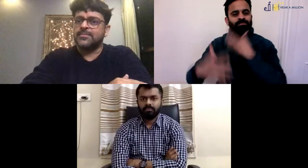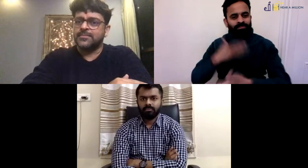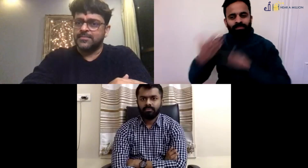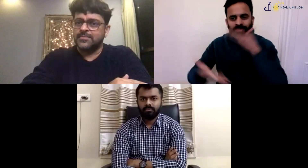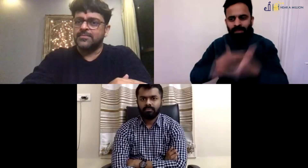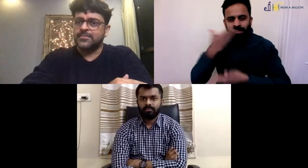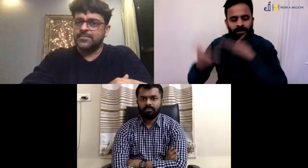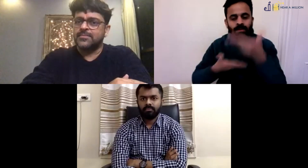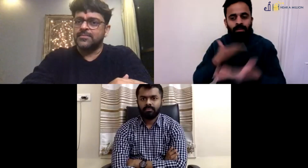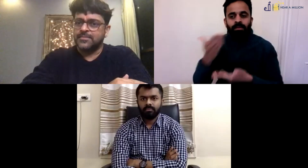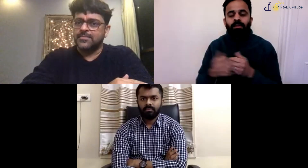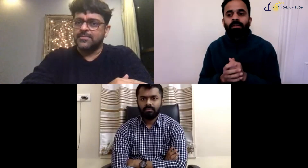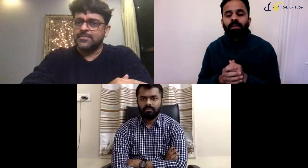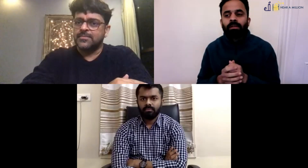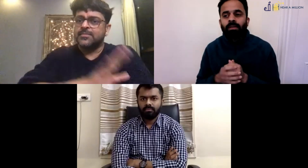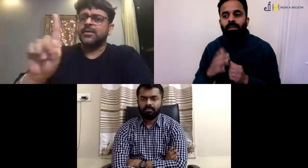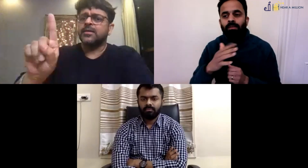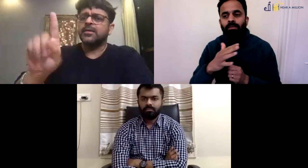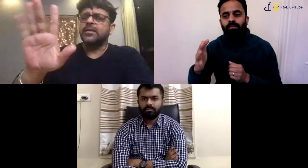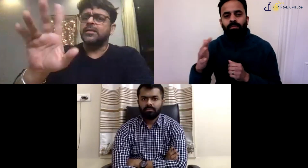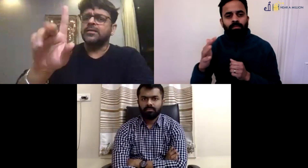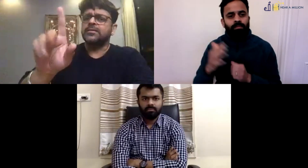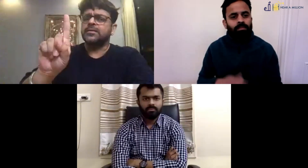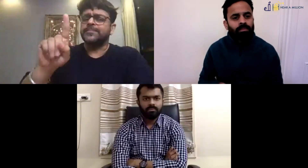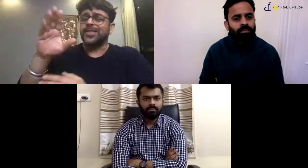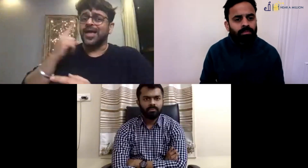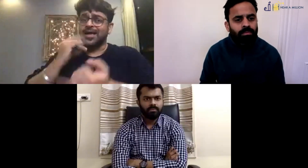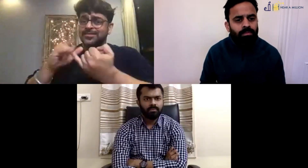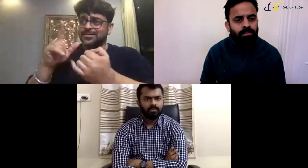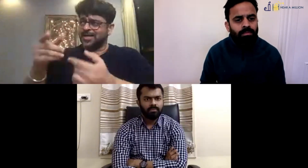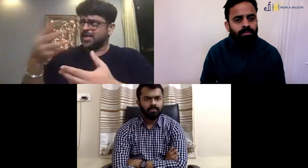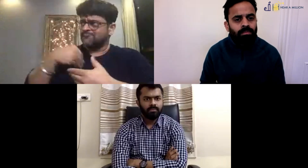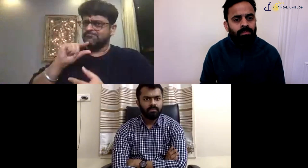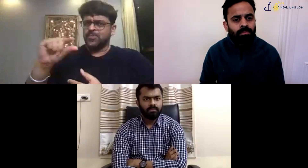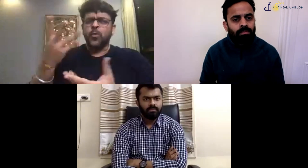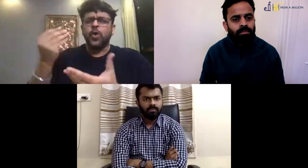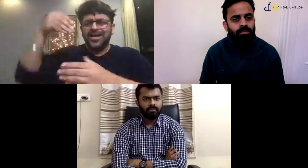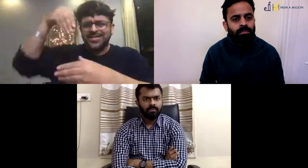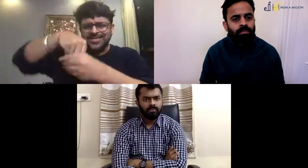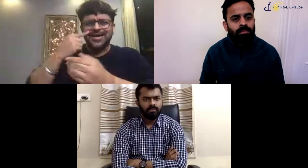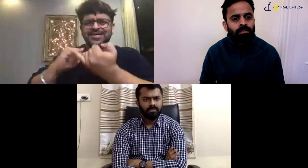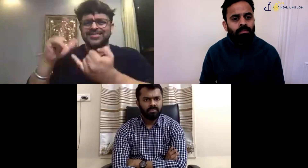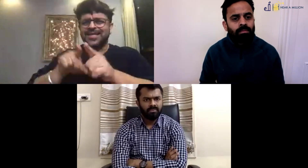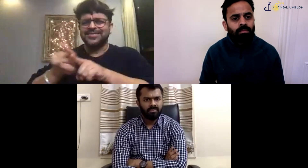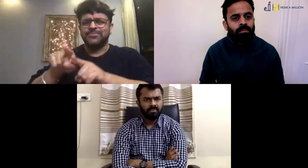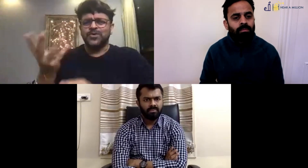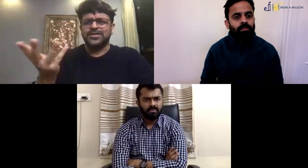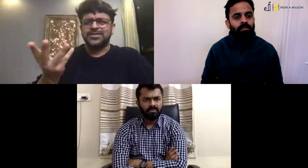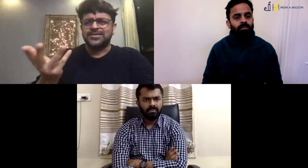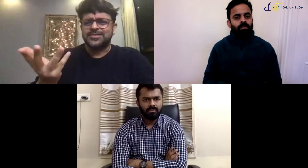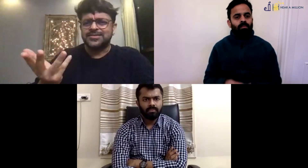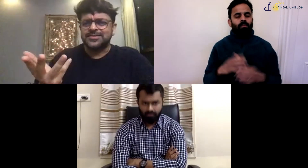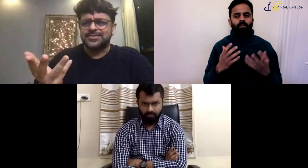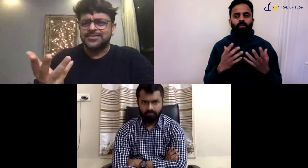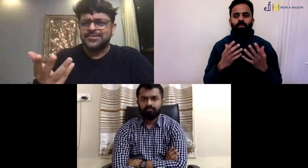teacher there, and I started teaching as well. Hold on. So, what was that in